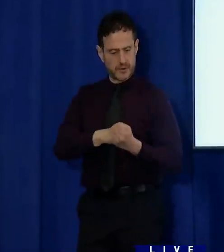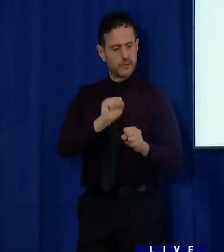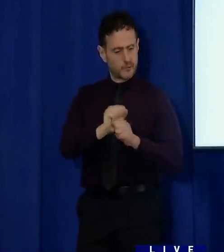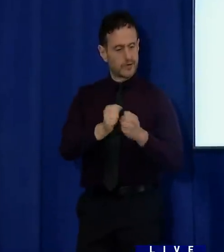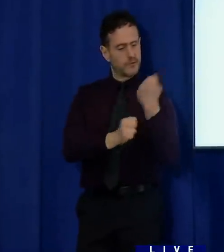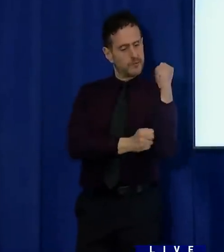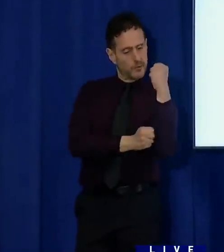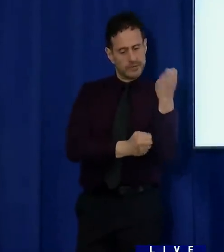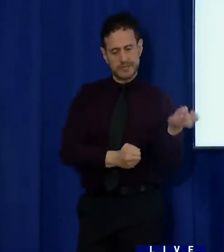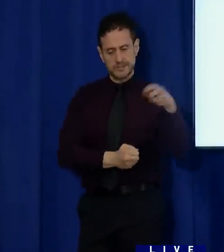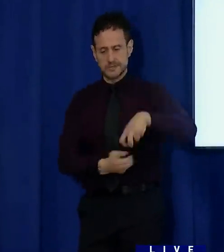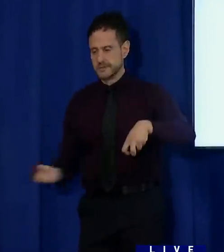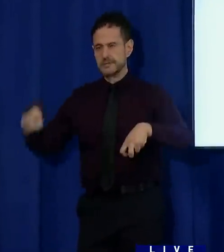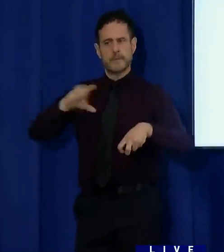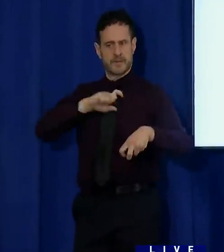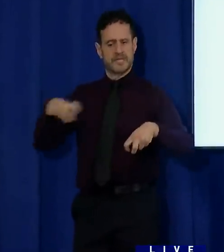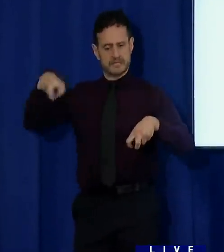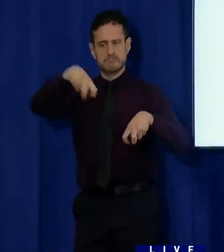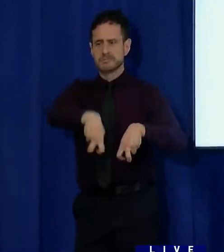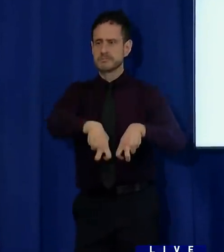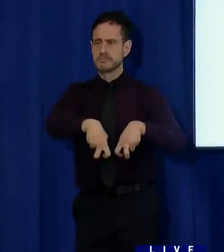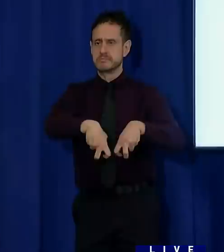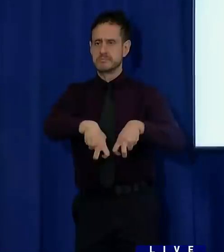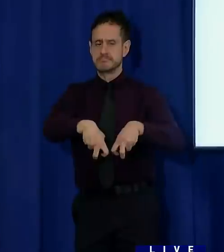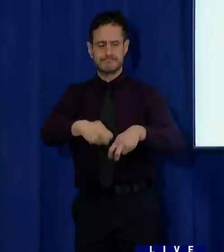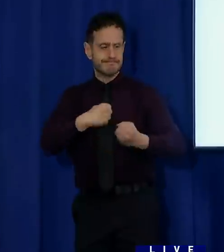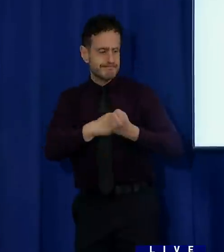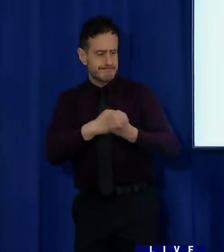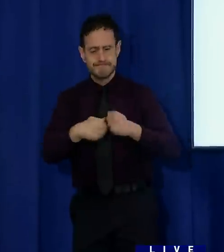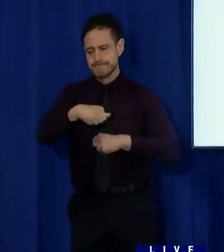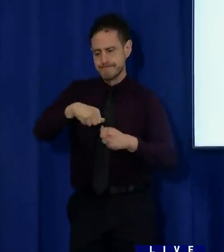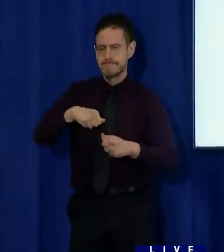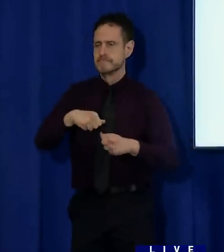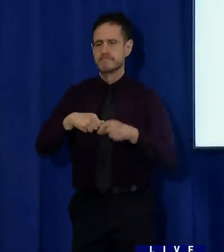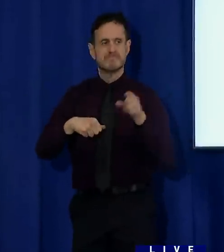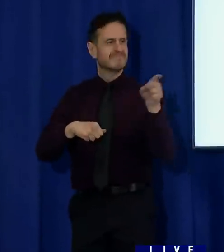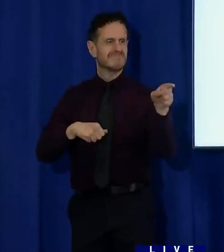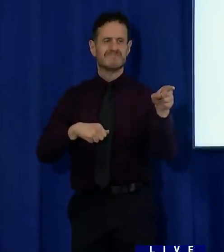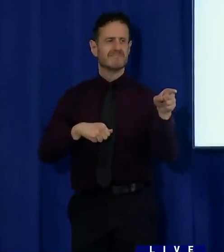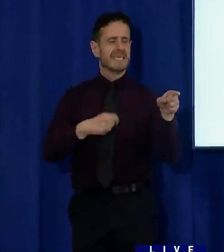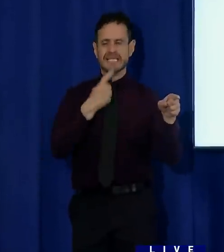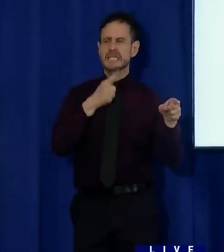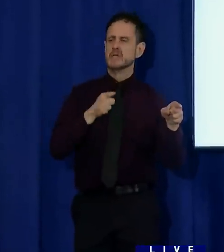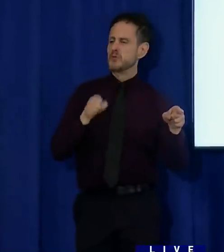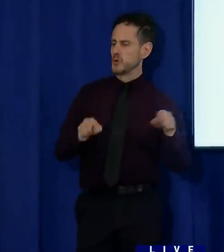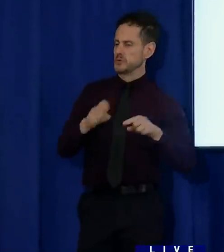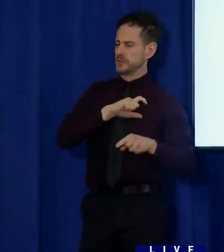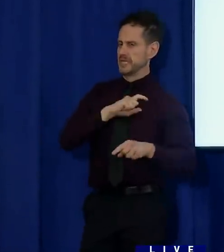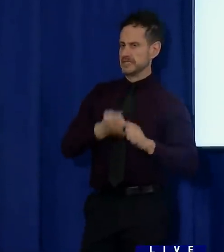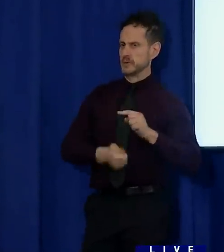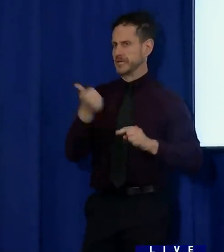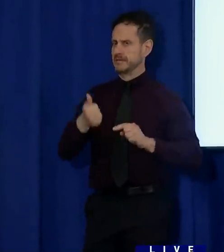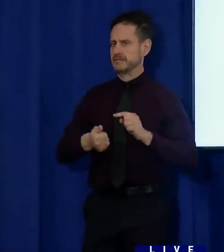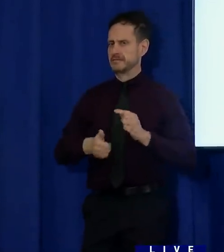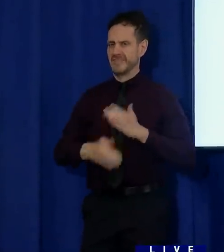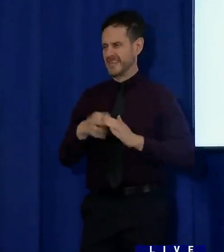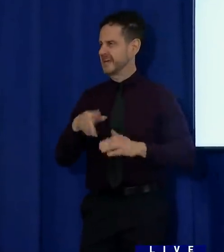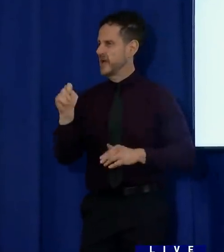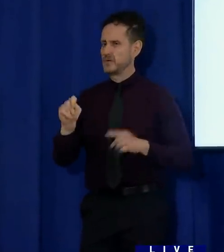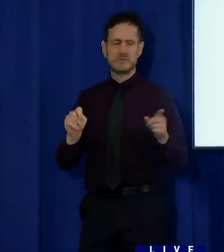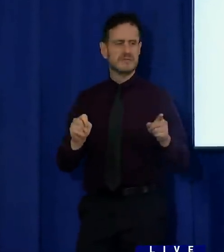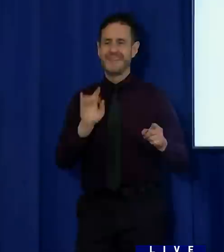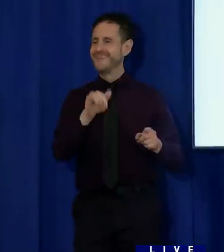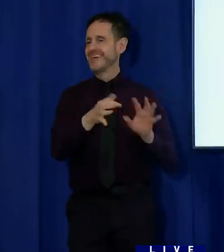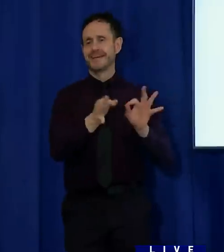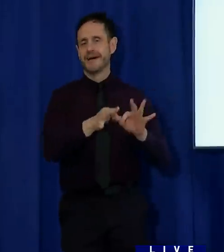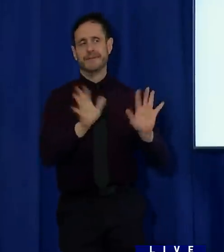It's not, I'll answer my own question, it's not as important as the deal what we're dealing with. And I won't dignify it